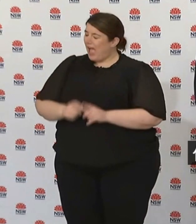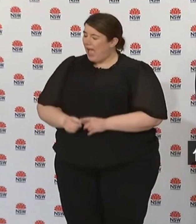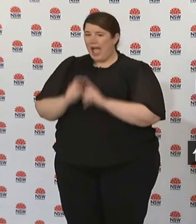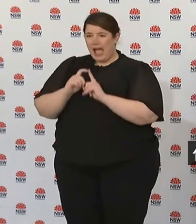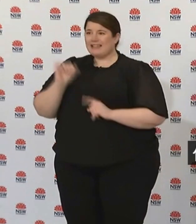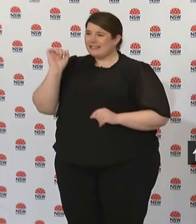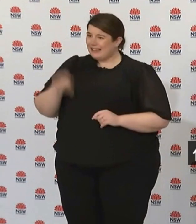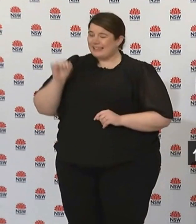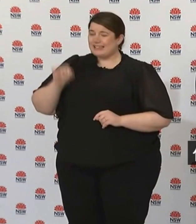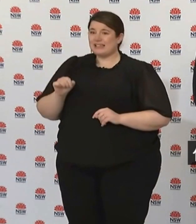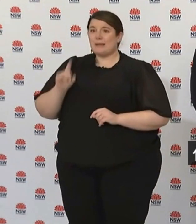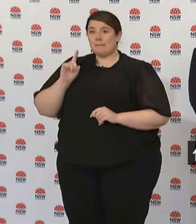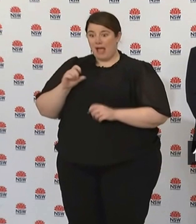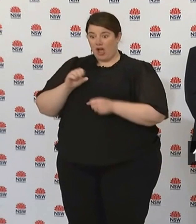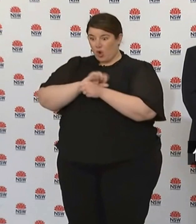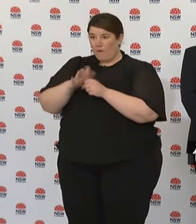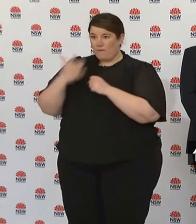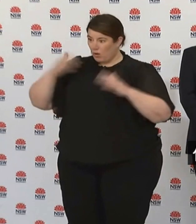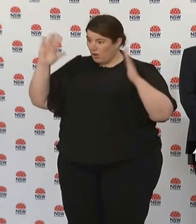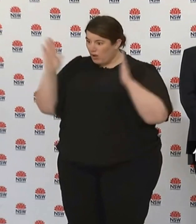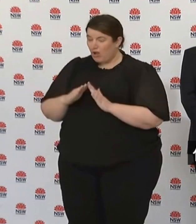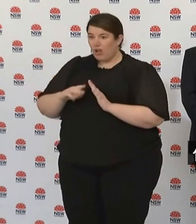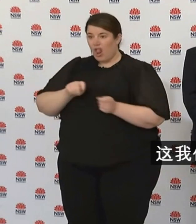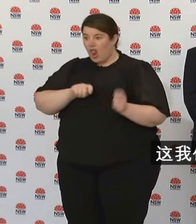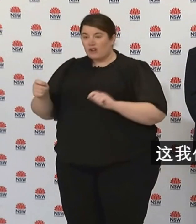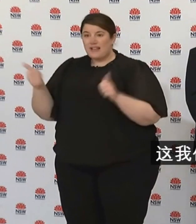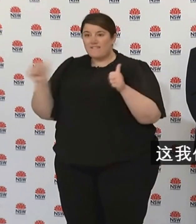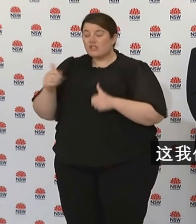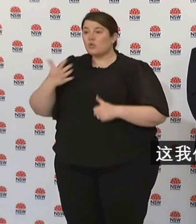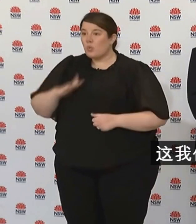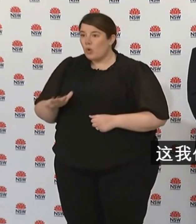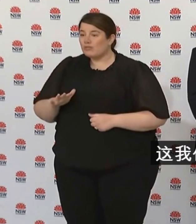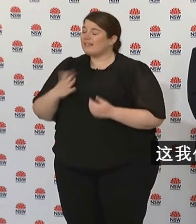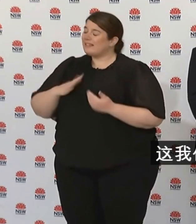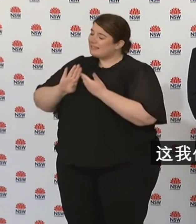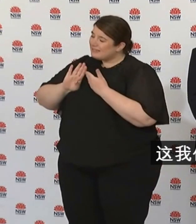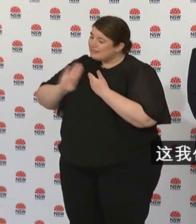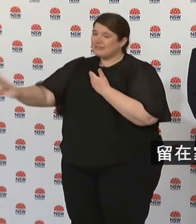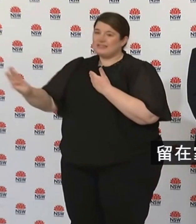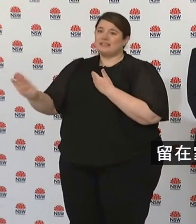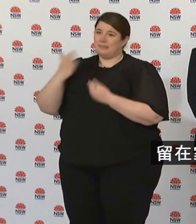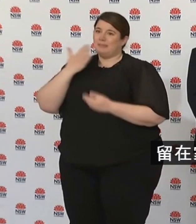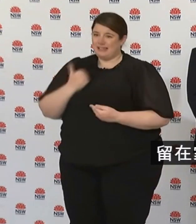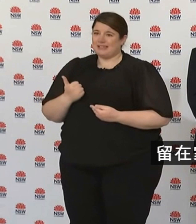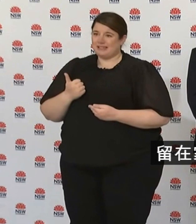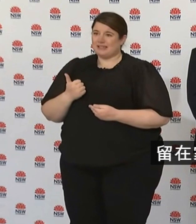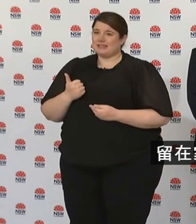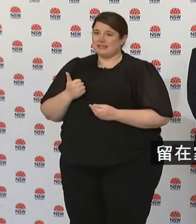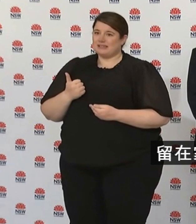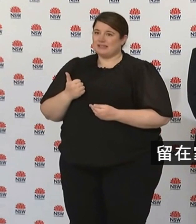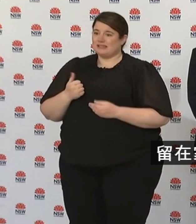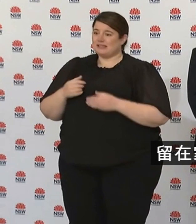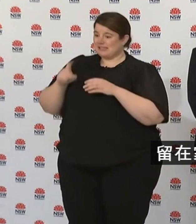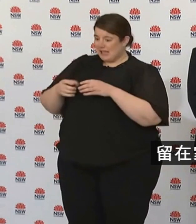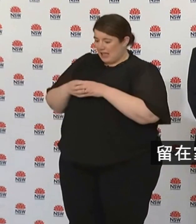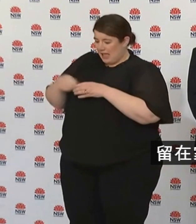need, but to battle COVID, to get on top of this, we do need families and households to stay in the household group, not